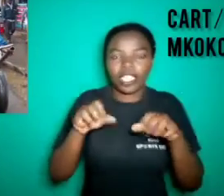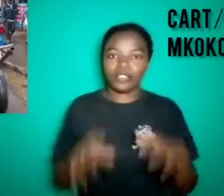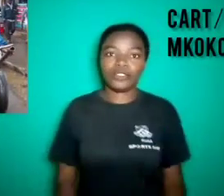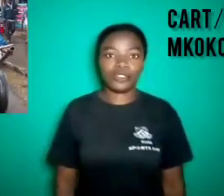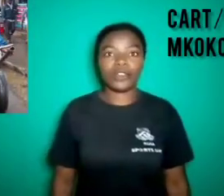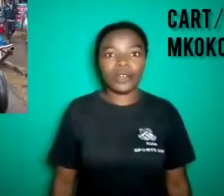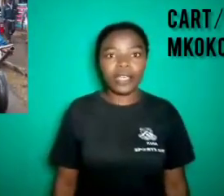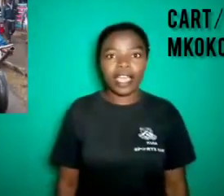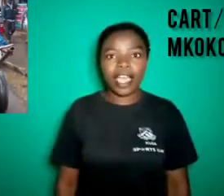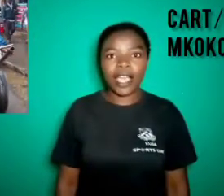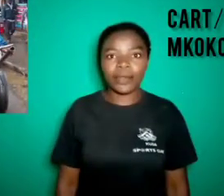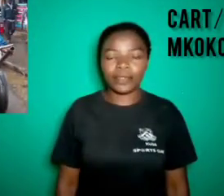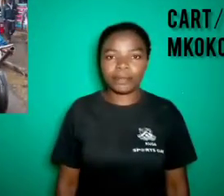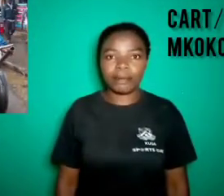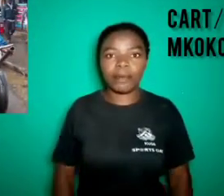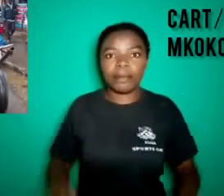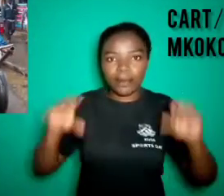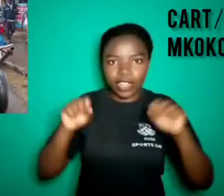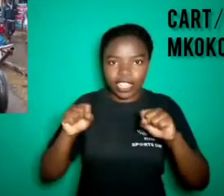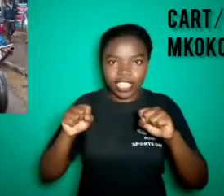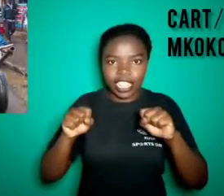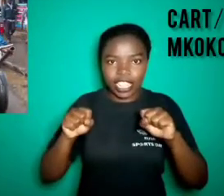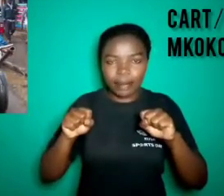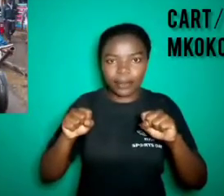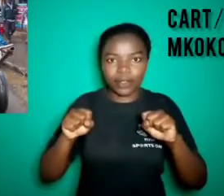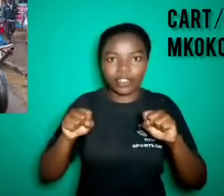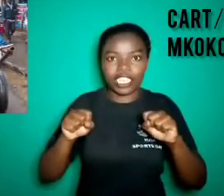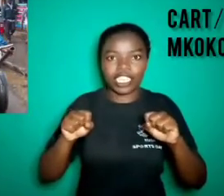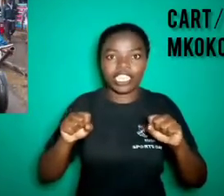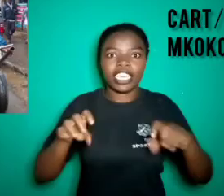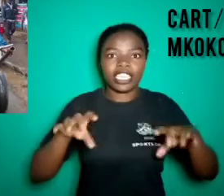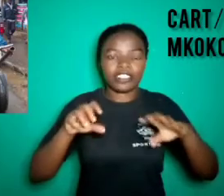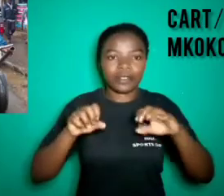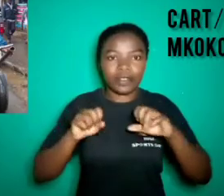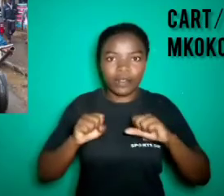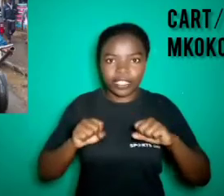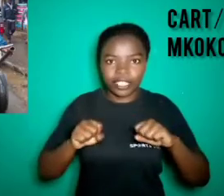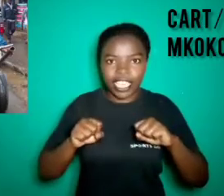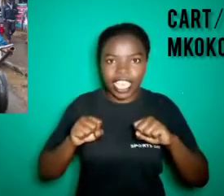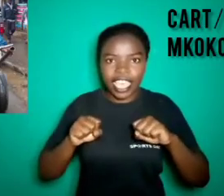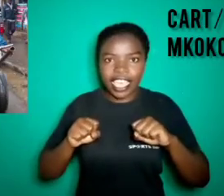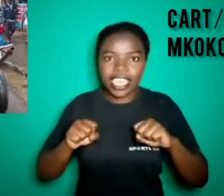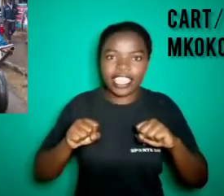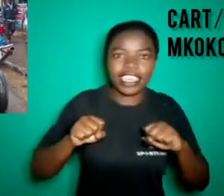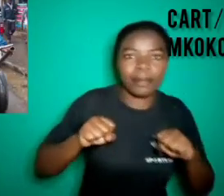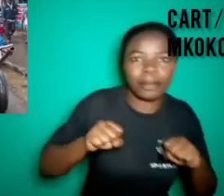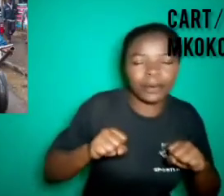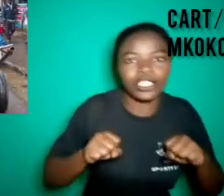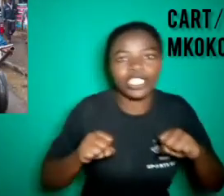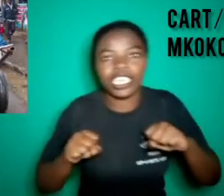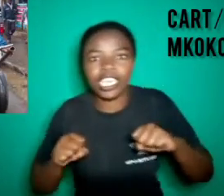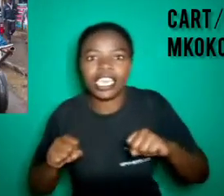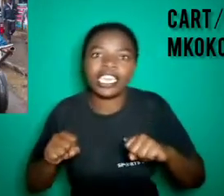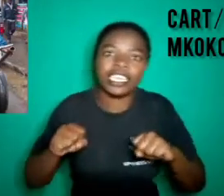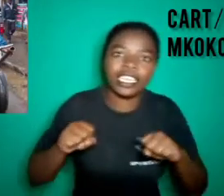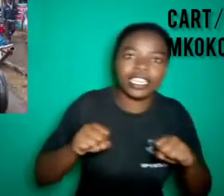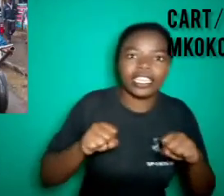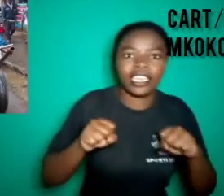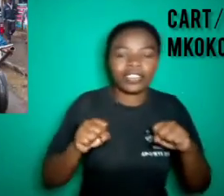You show how those people pull the mkokoteni. It's always here and they are pushing and